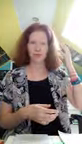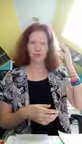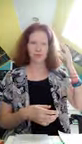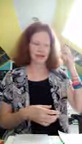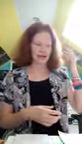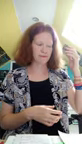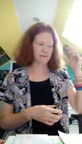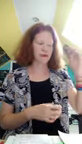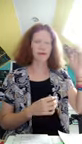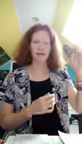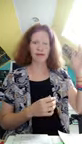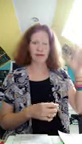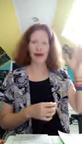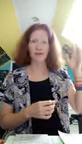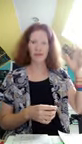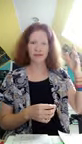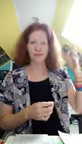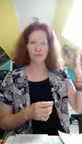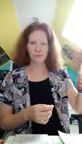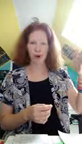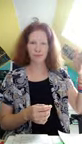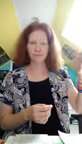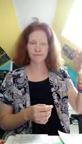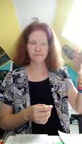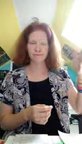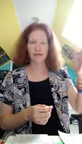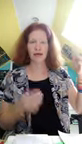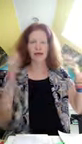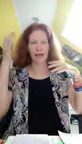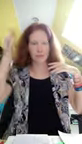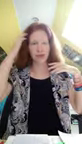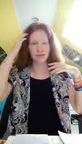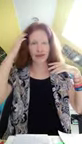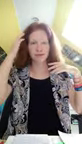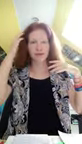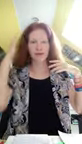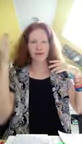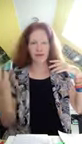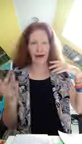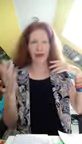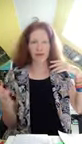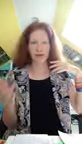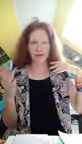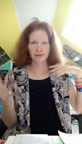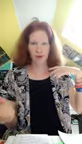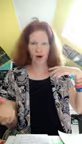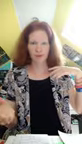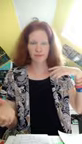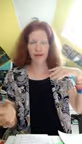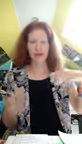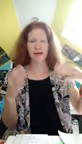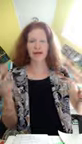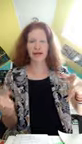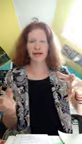someone say, "The cat wants the ball," and then they process, "The cat wants the ball," and they understand